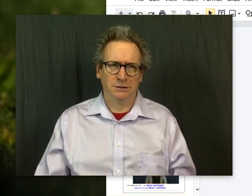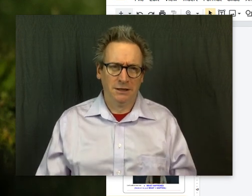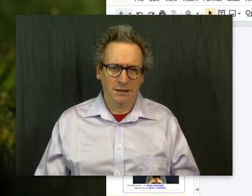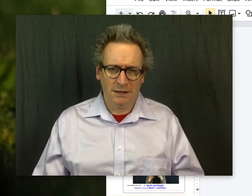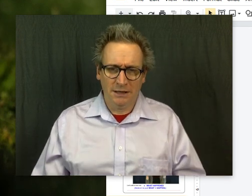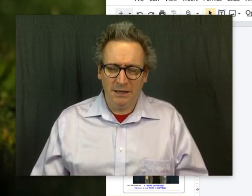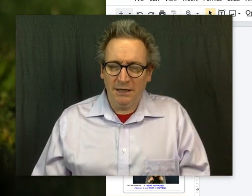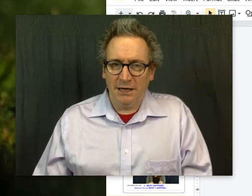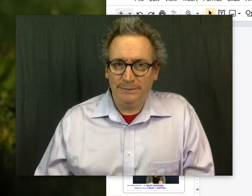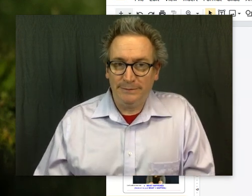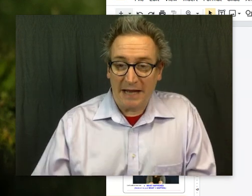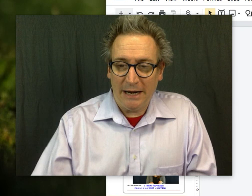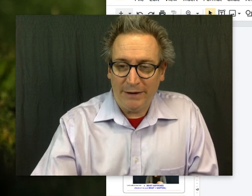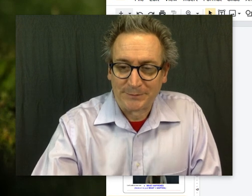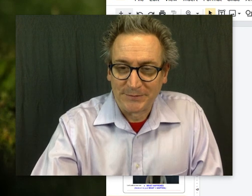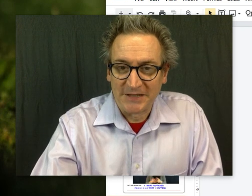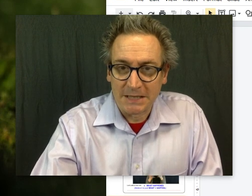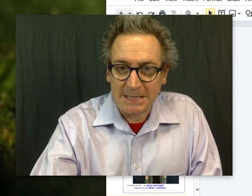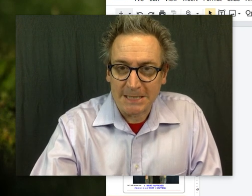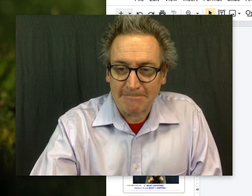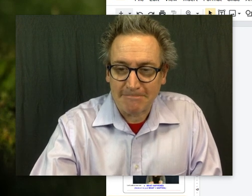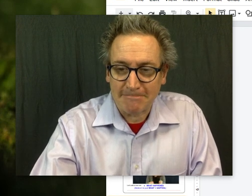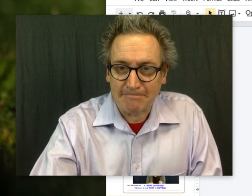English. Anyway,